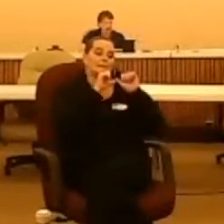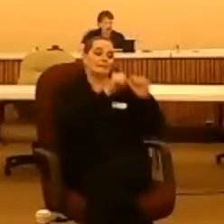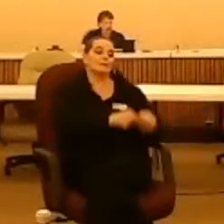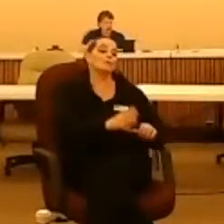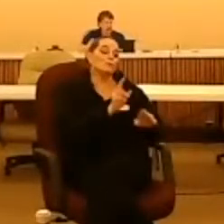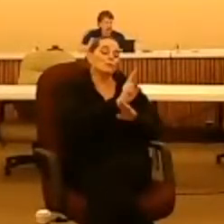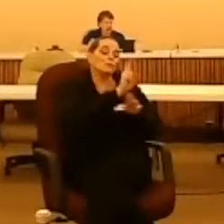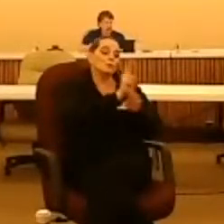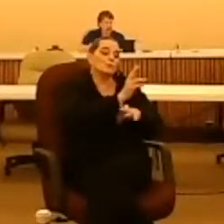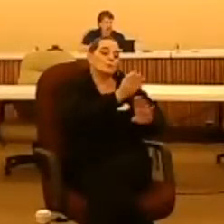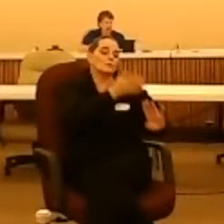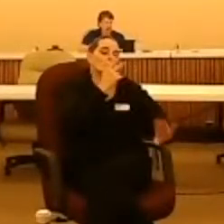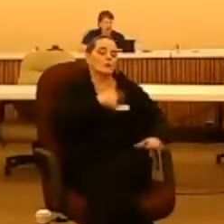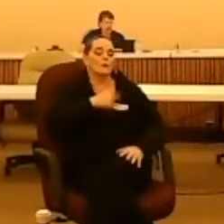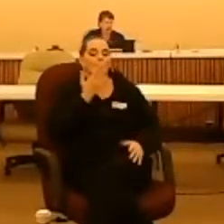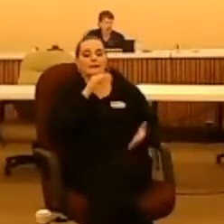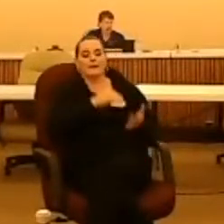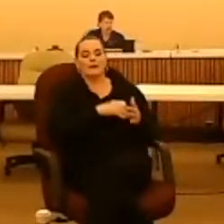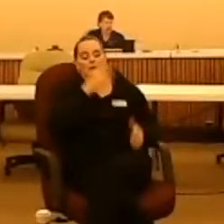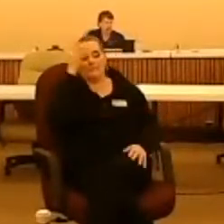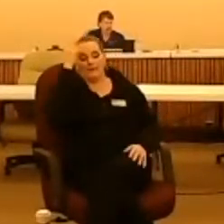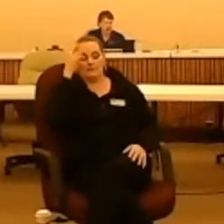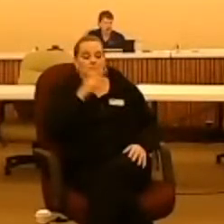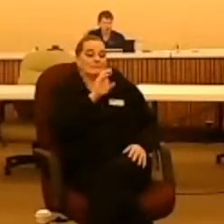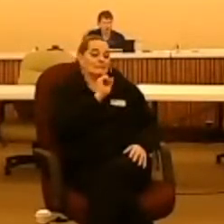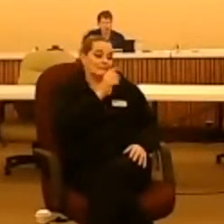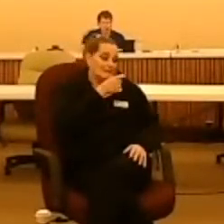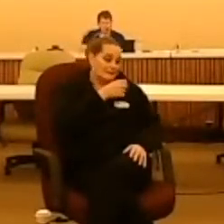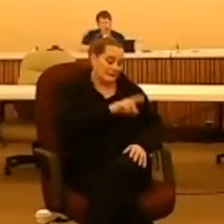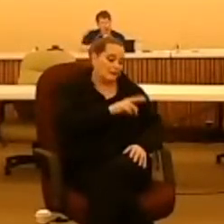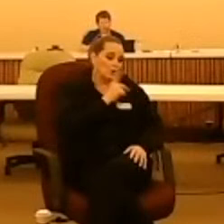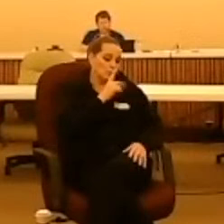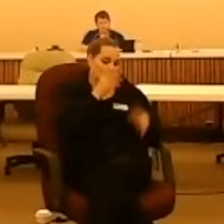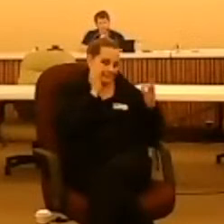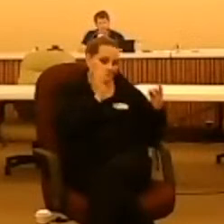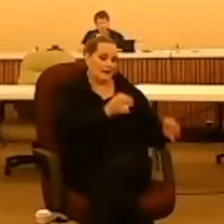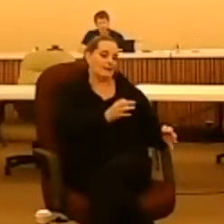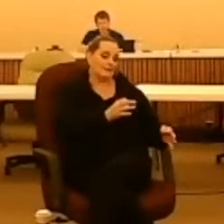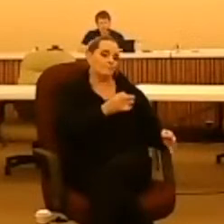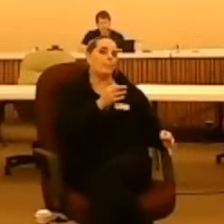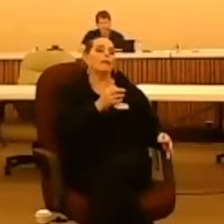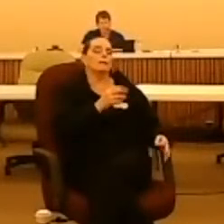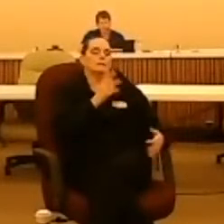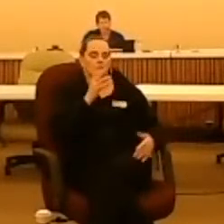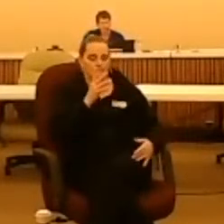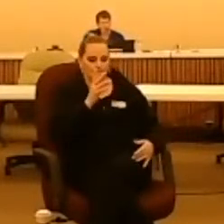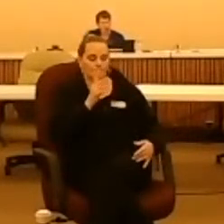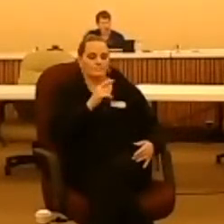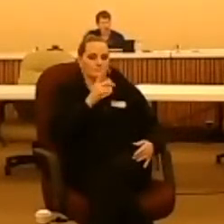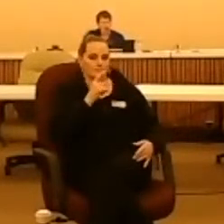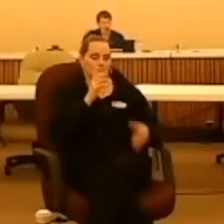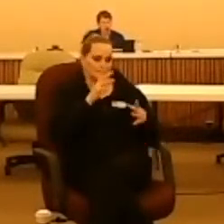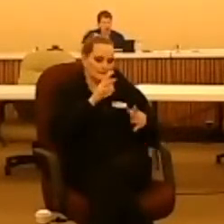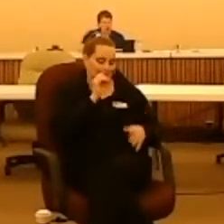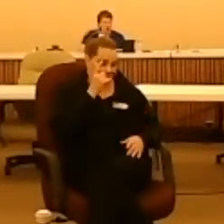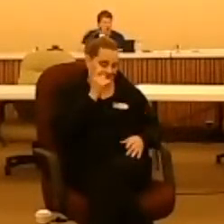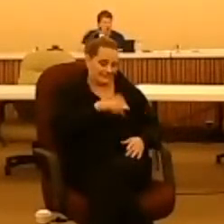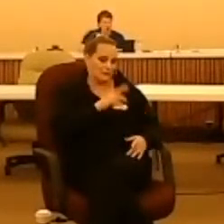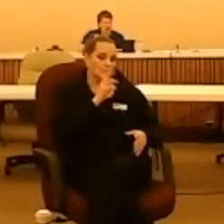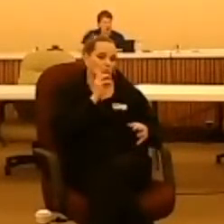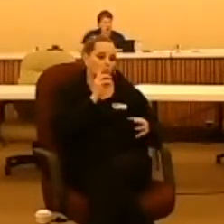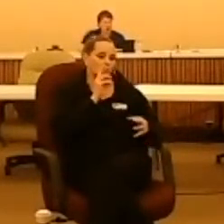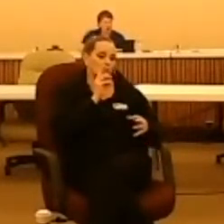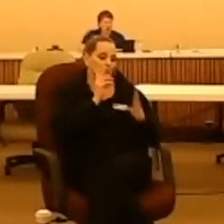again, because the seeker was determined, because of the location at northern entrance and the seeker mitigation was